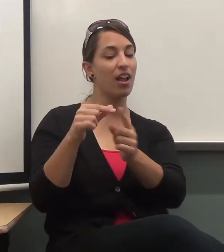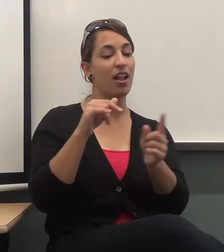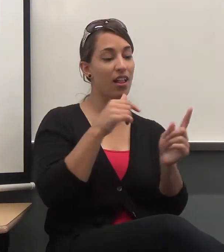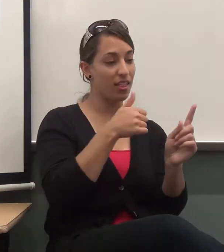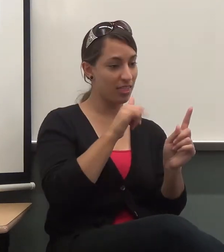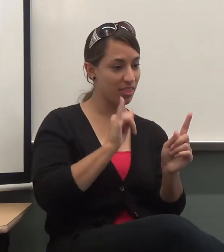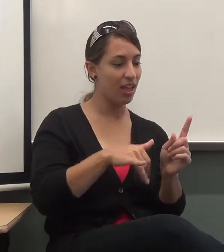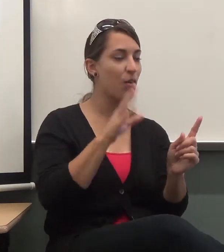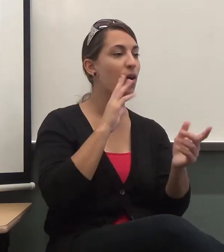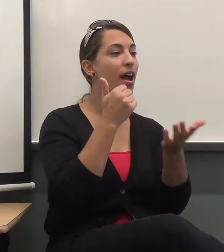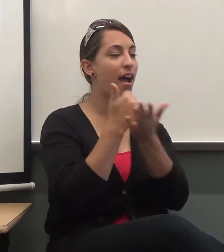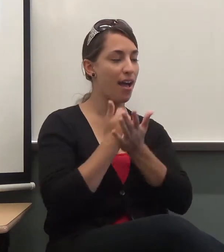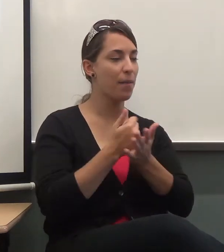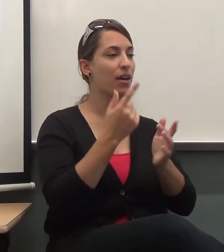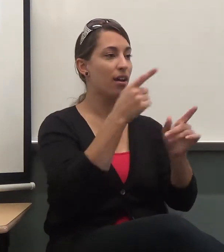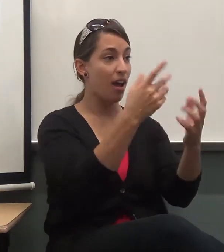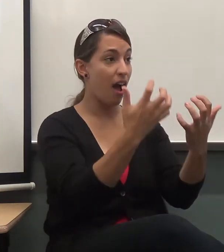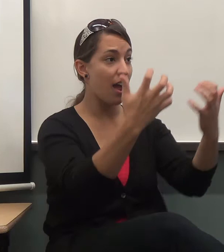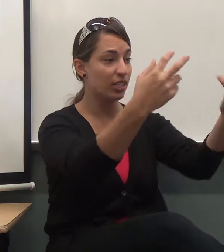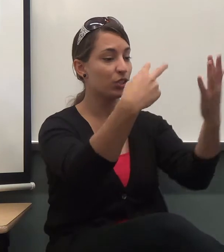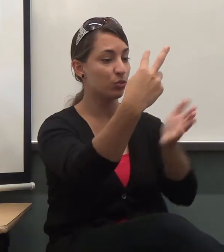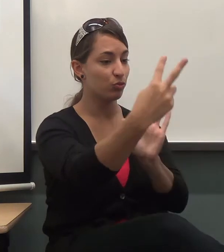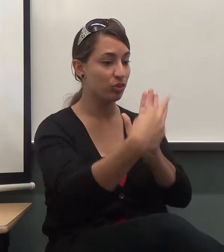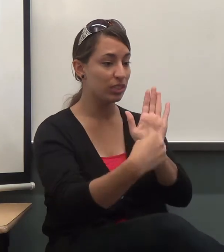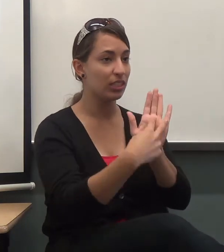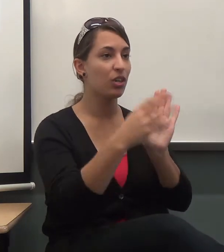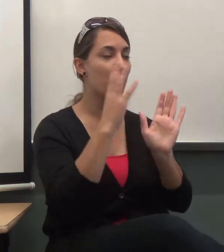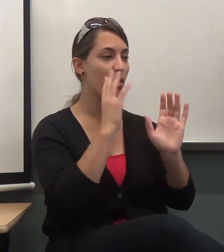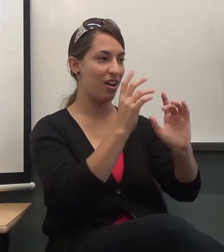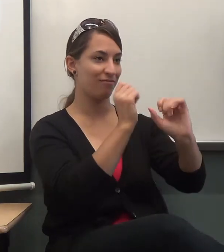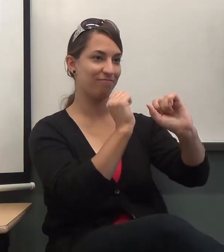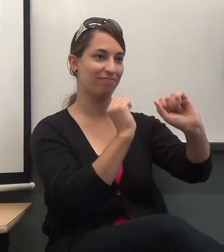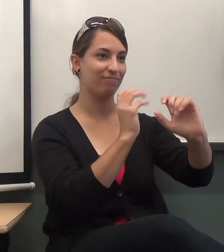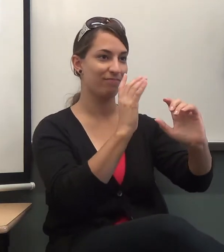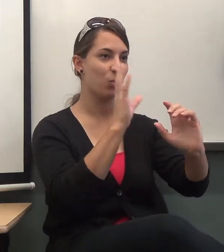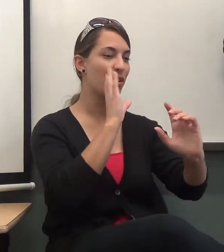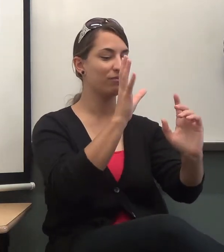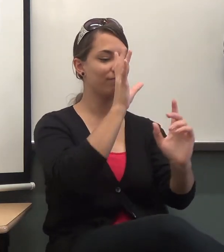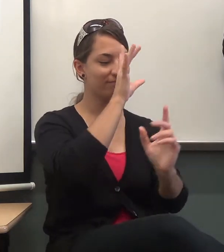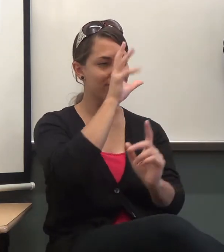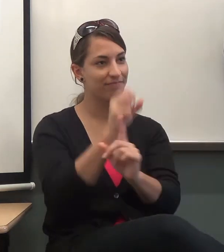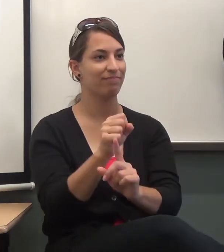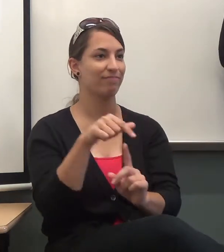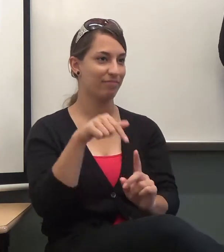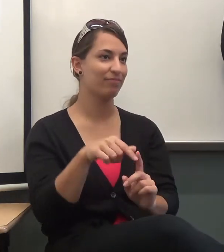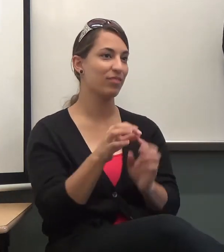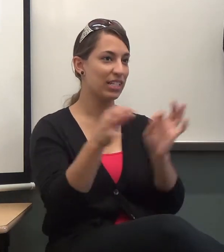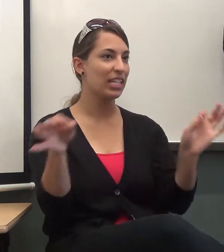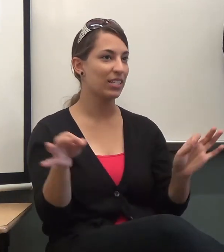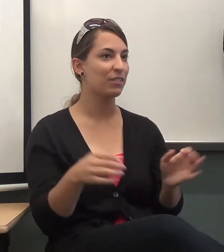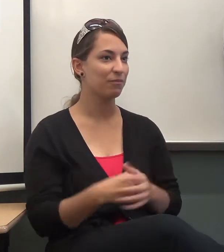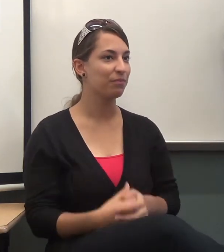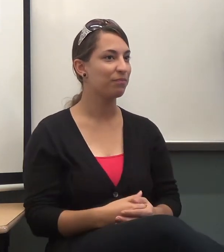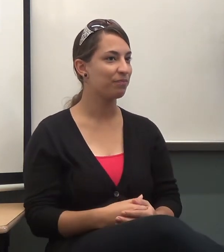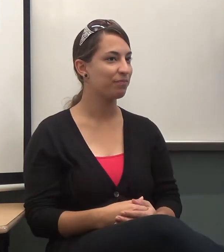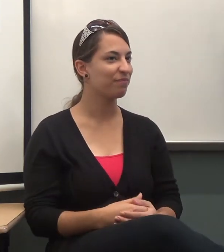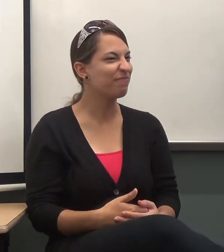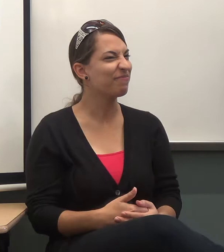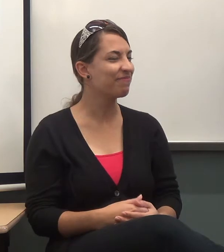is important. But we know that we can't stop there. Our topic sentence is our first sentence. Our second